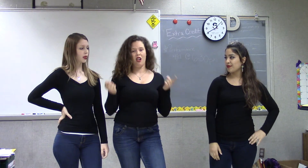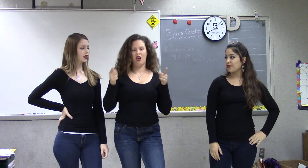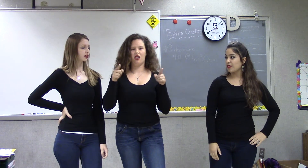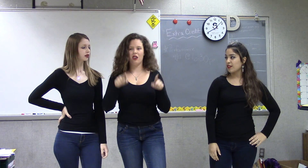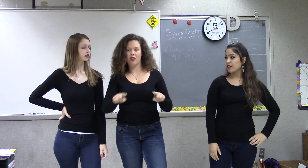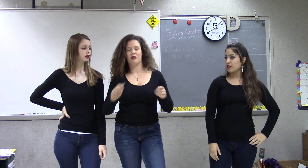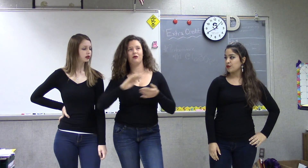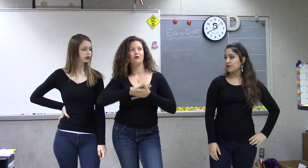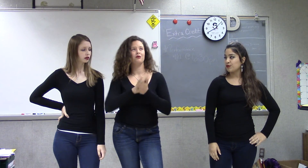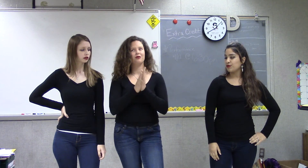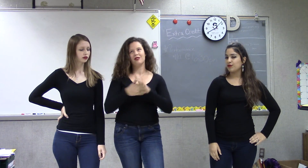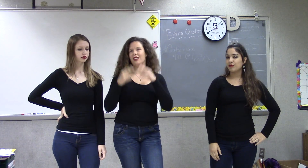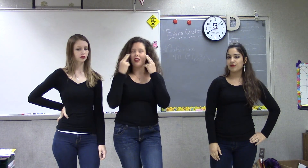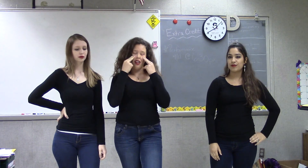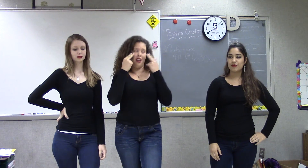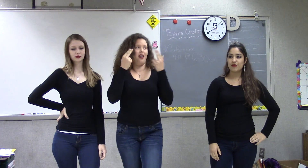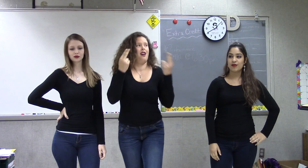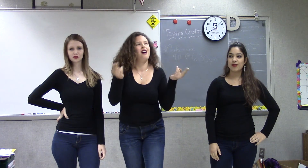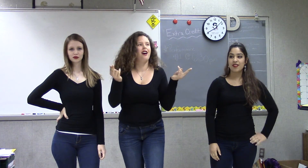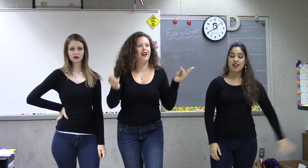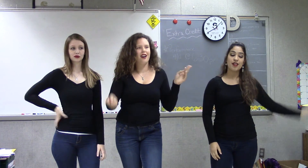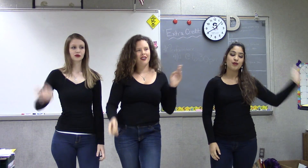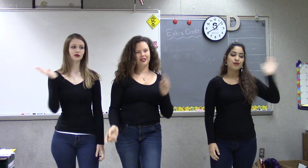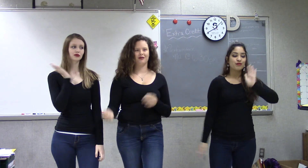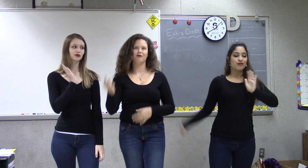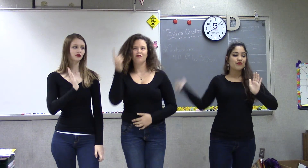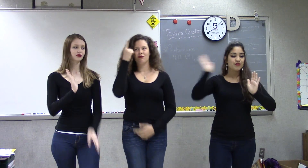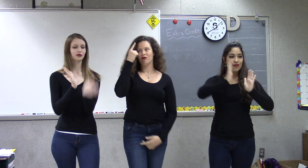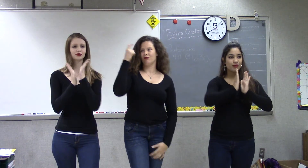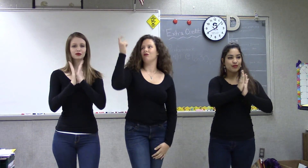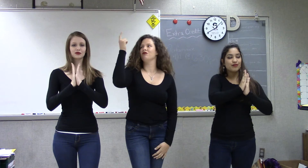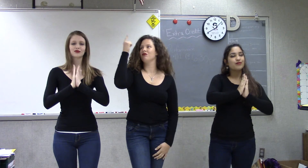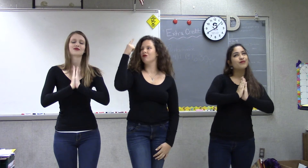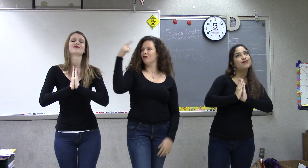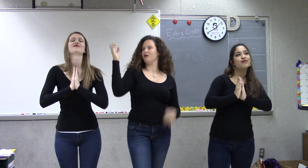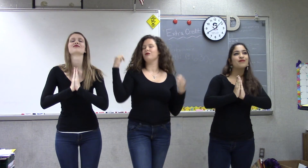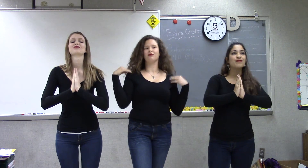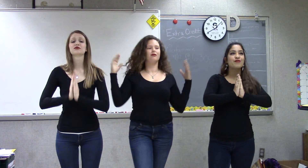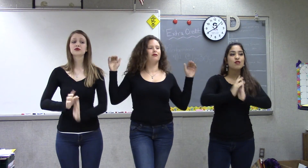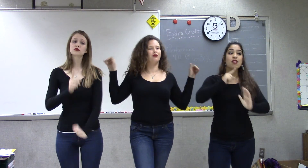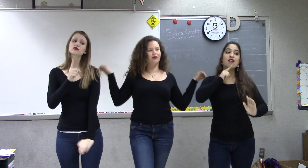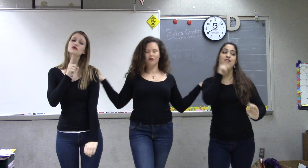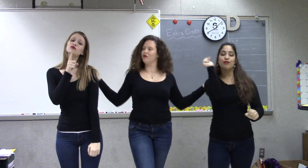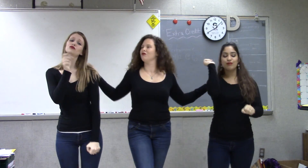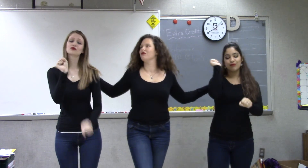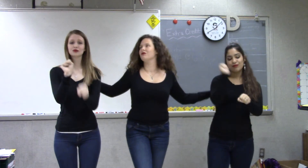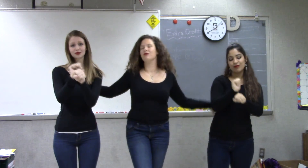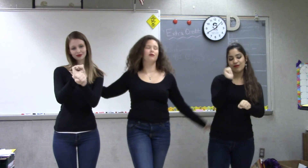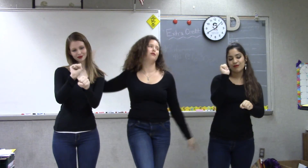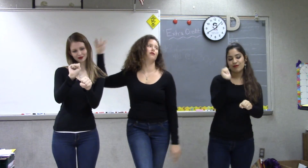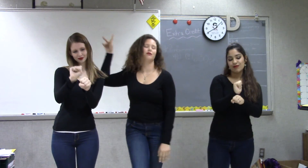that nowadays I've mended all my ways. Repented, seen the light and made a switch. Two years.